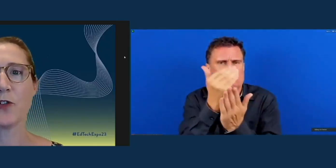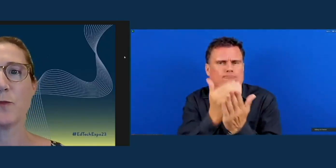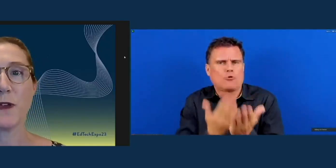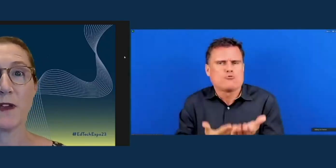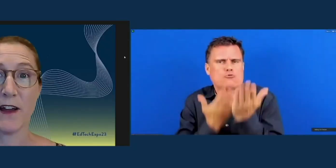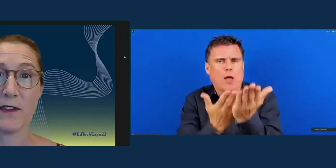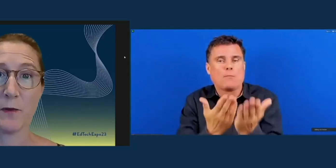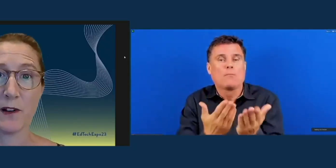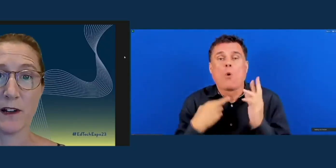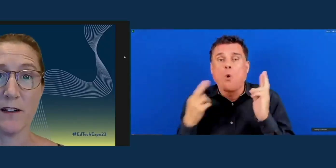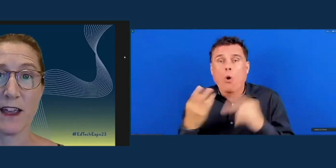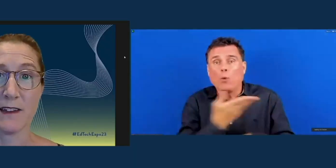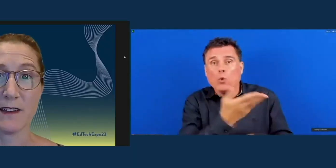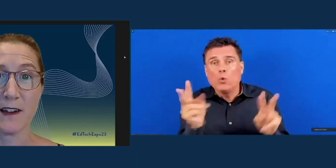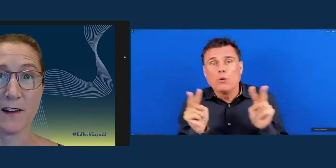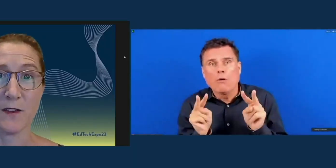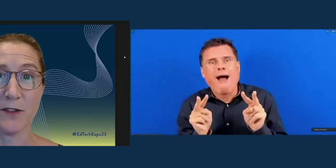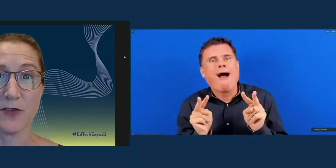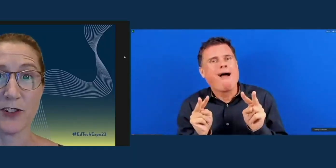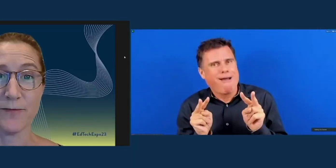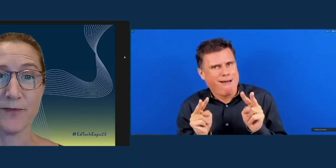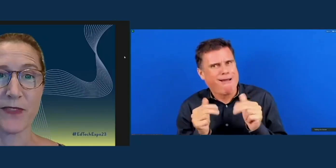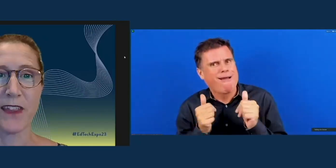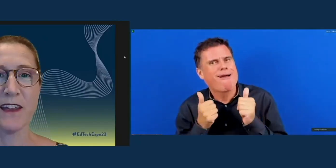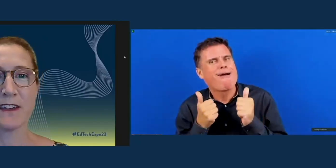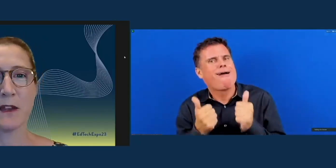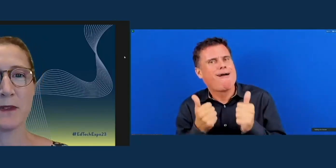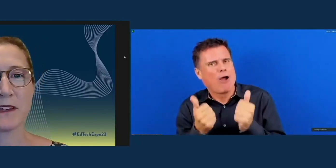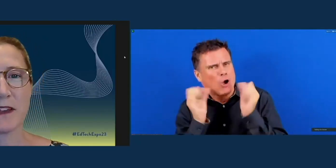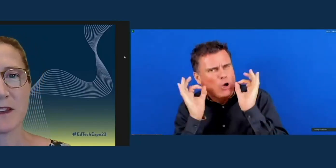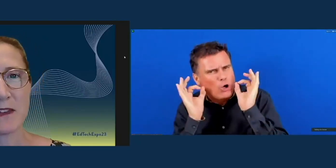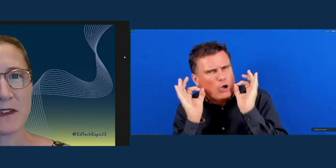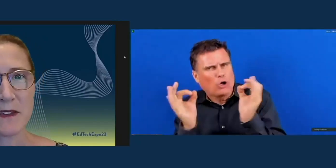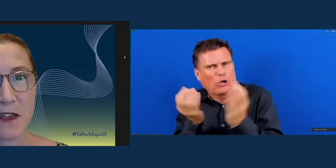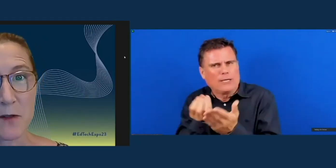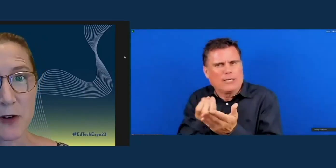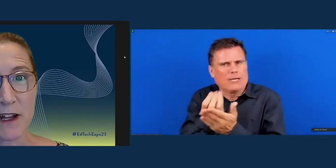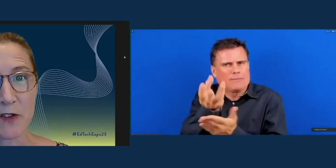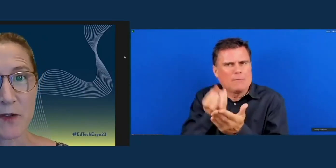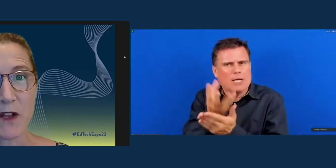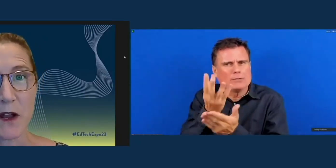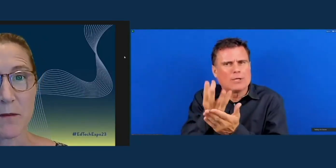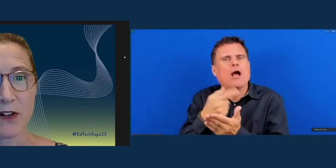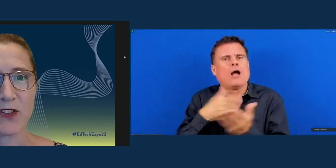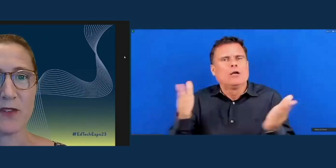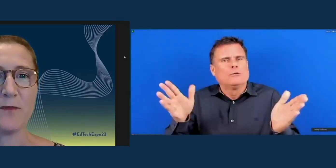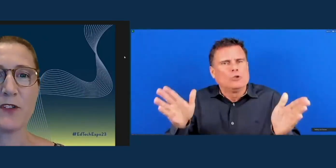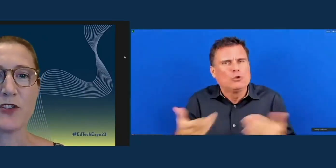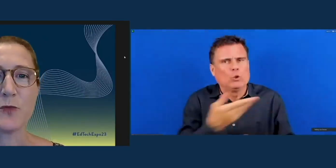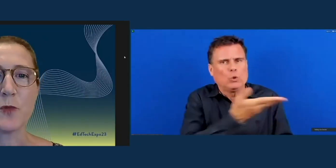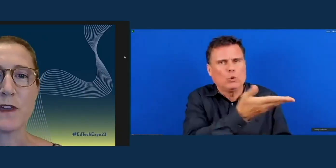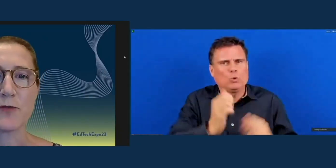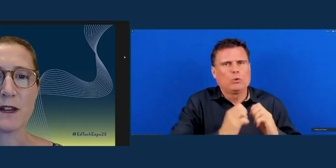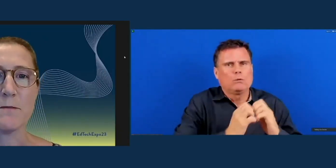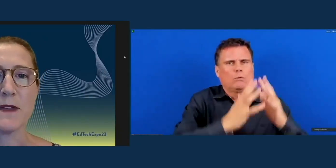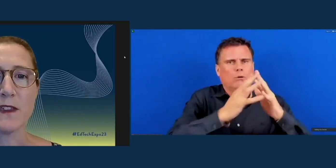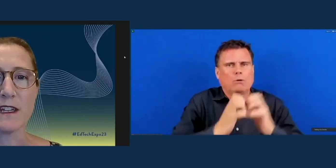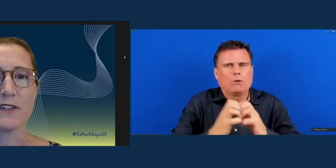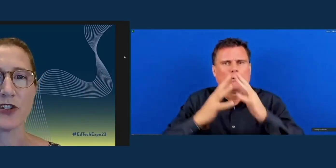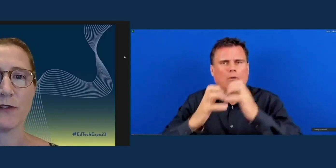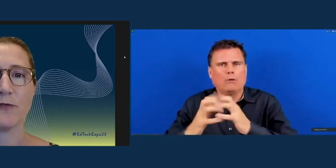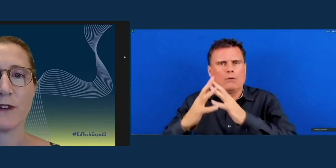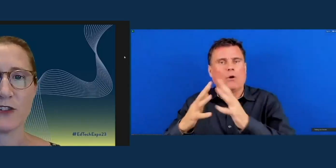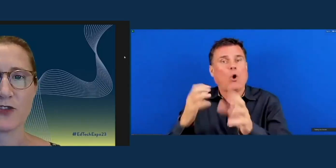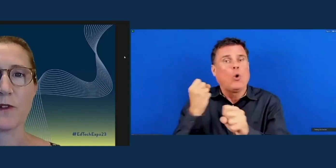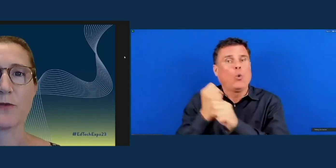those who build on the work of ACR in the future. Some successes to celebrate include the numbers. 2.3